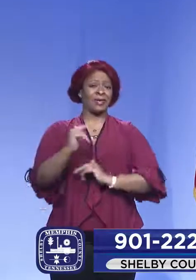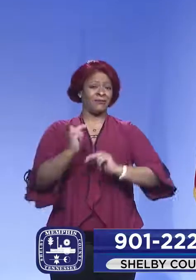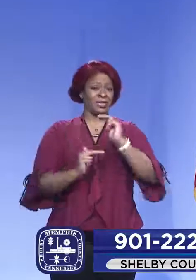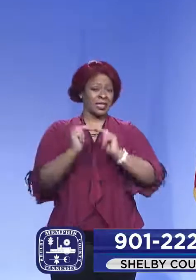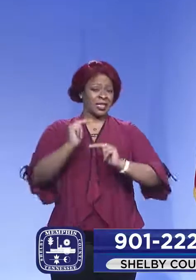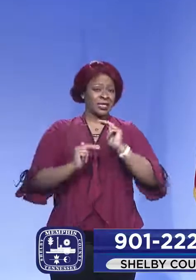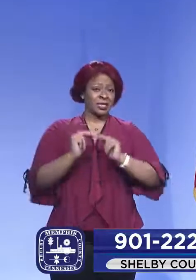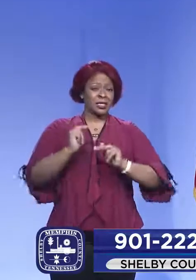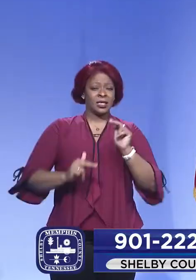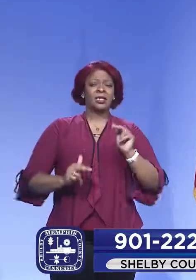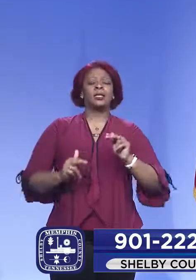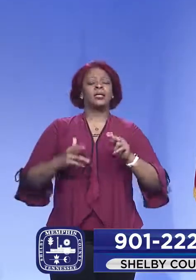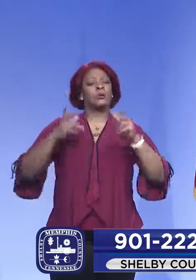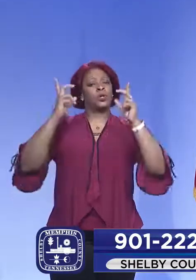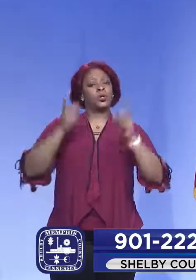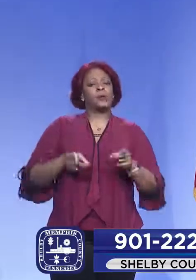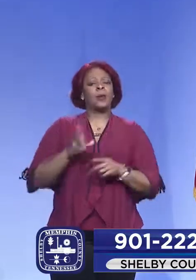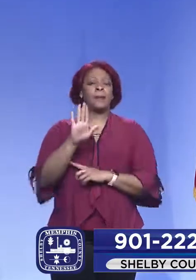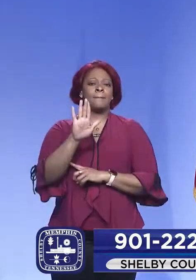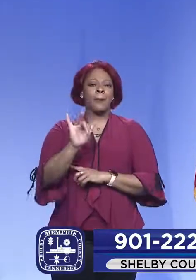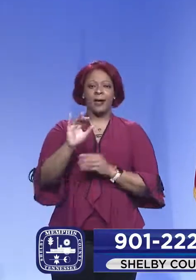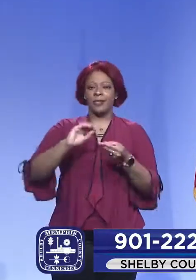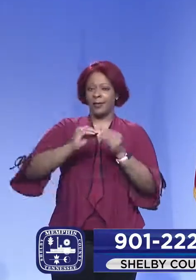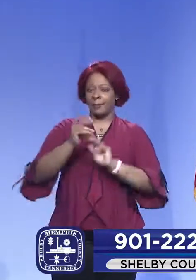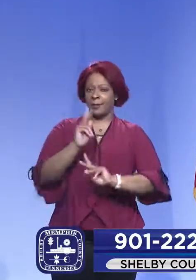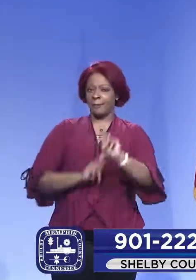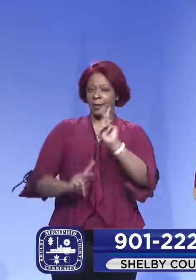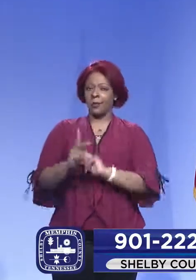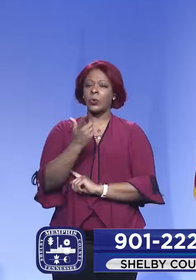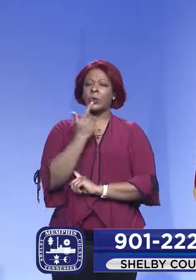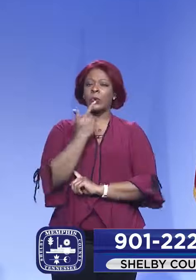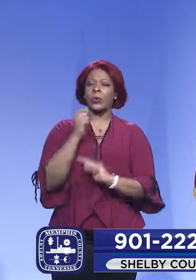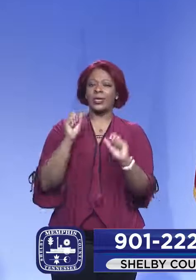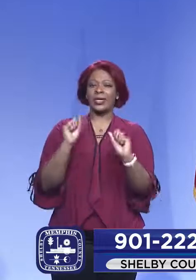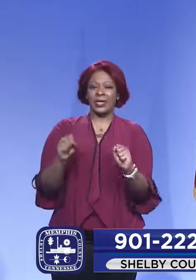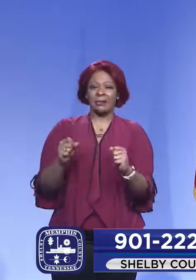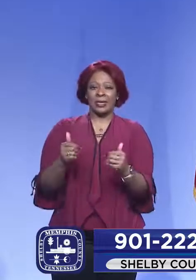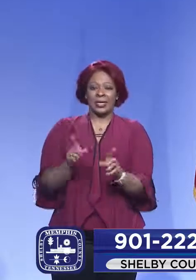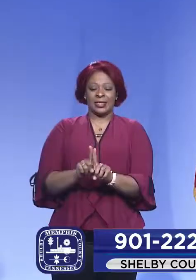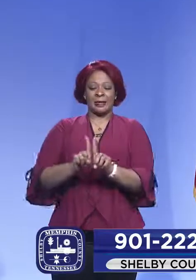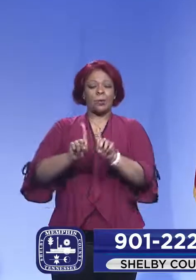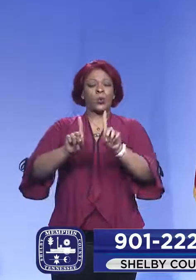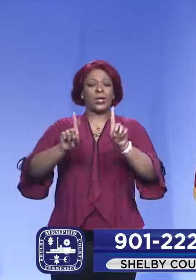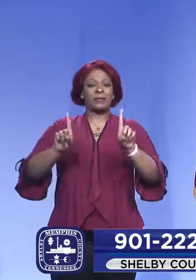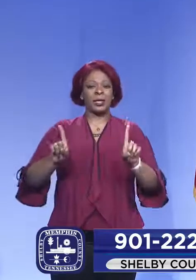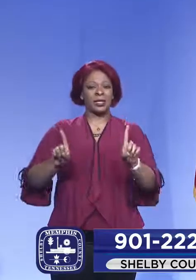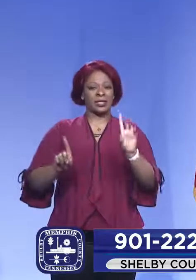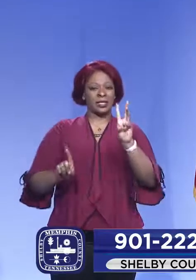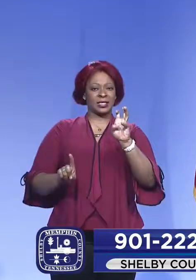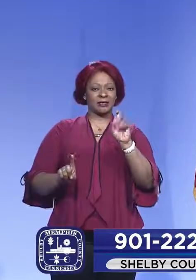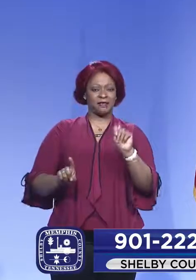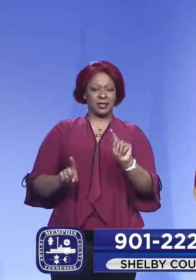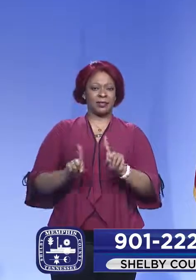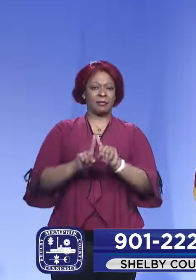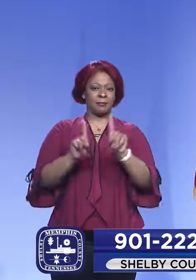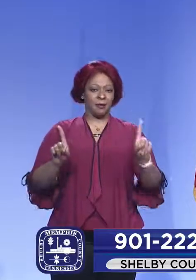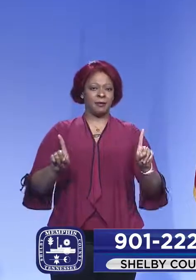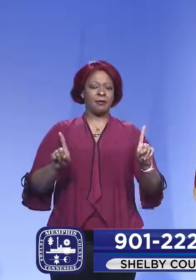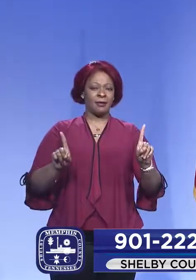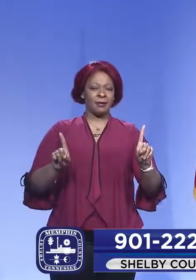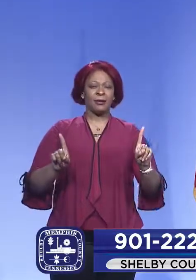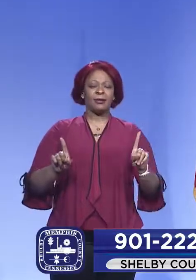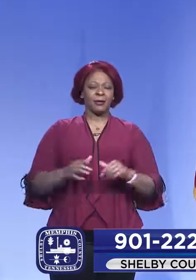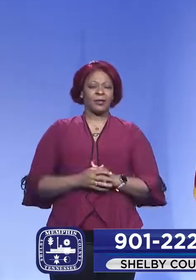facility will be determined by the number of people that can be separated 6 feet apart, and